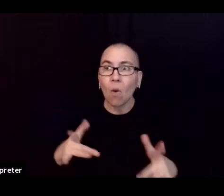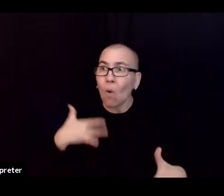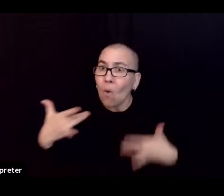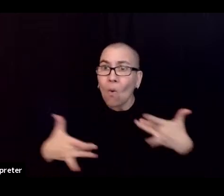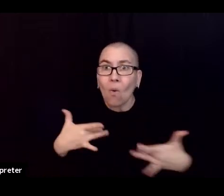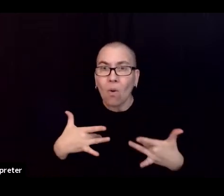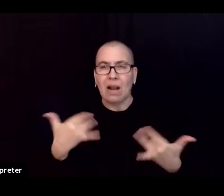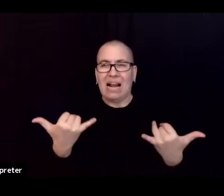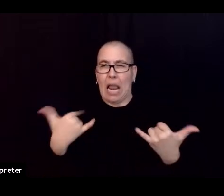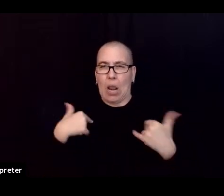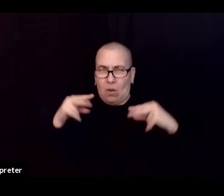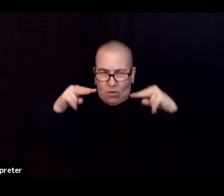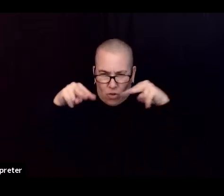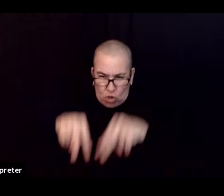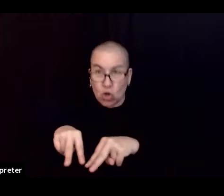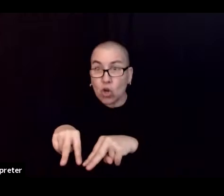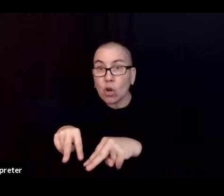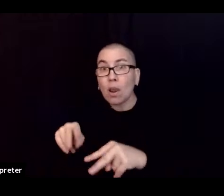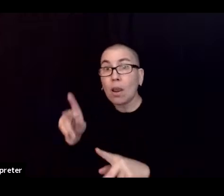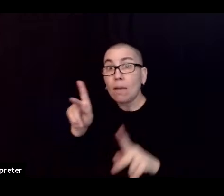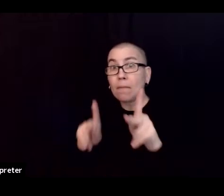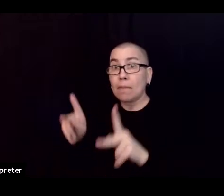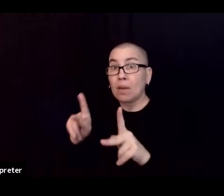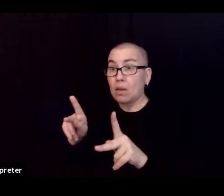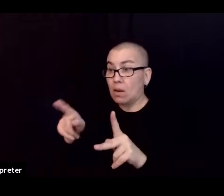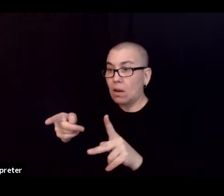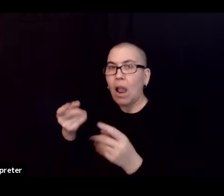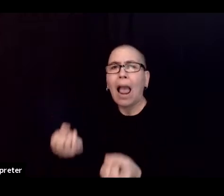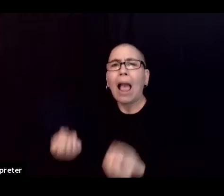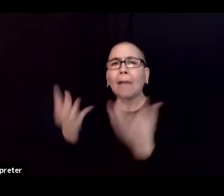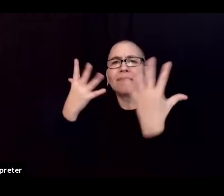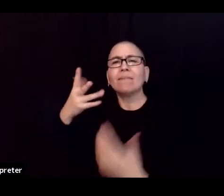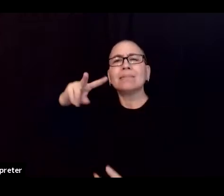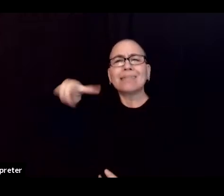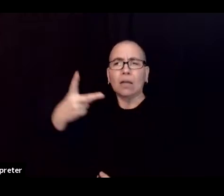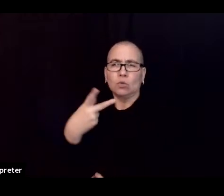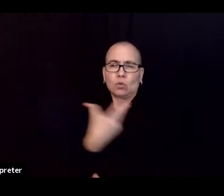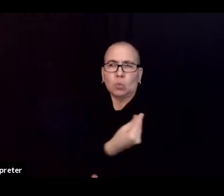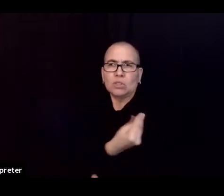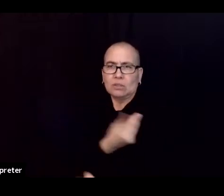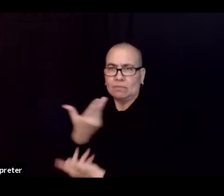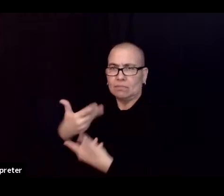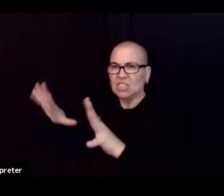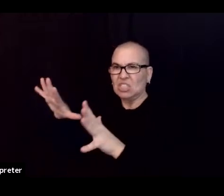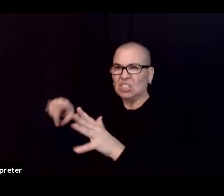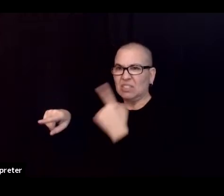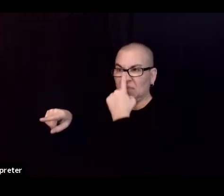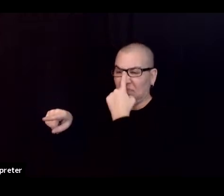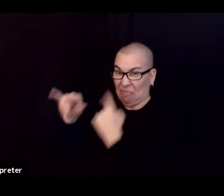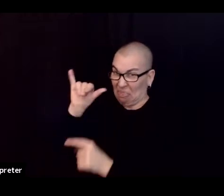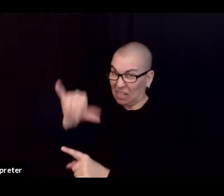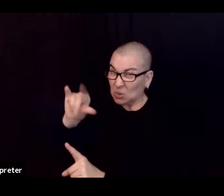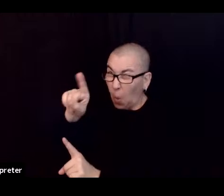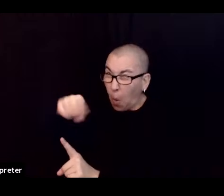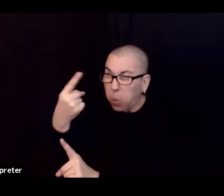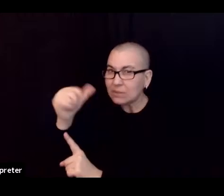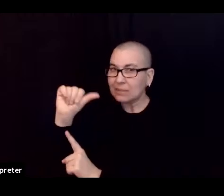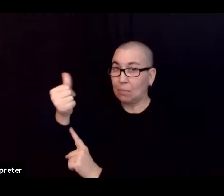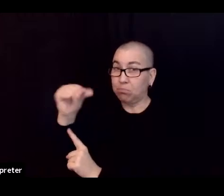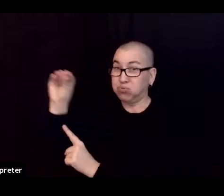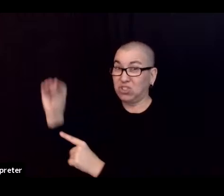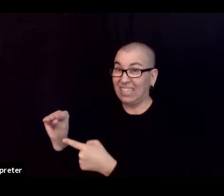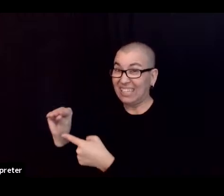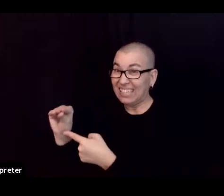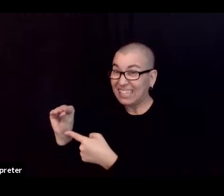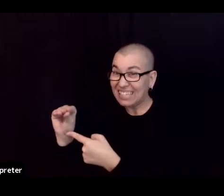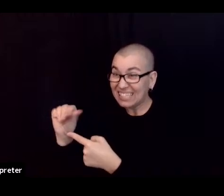of vaccine, it's just over 10% of our population. So this is good news, and